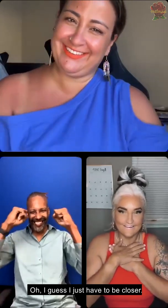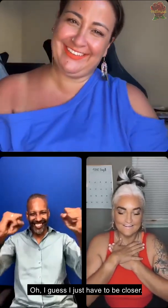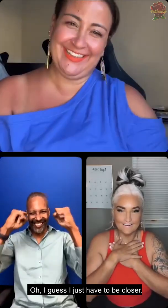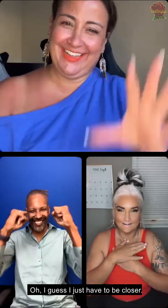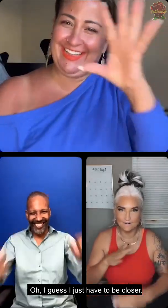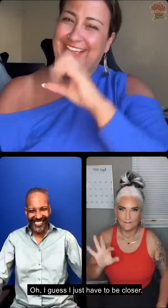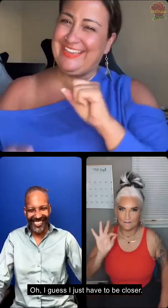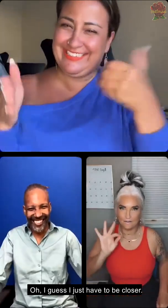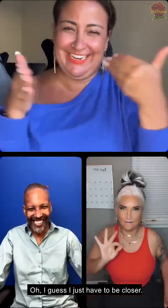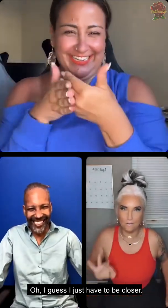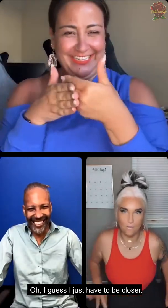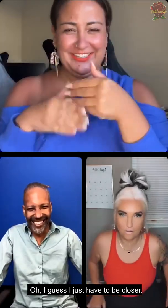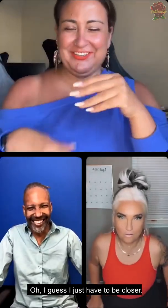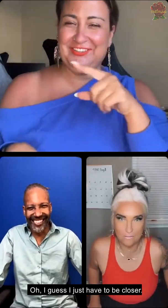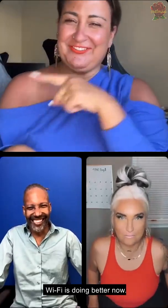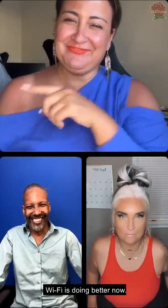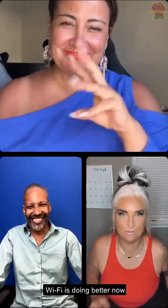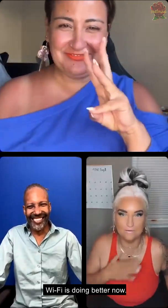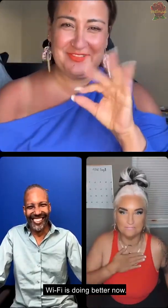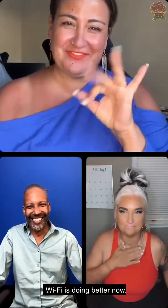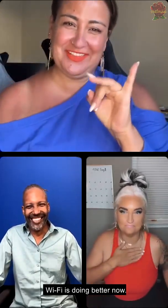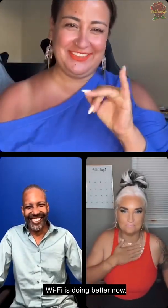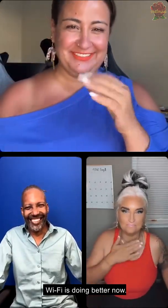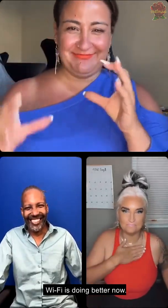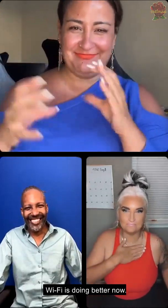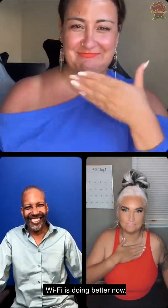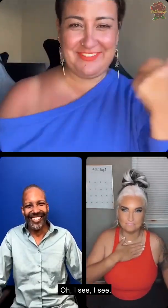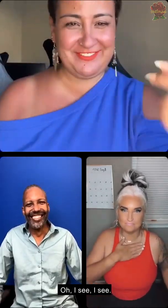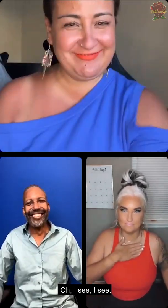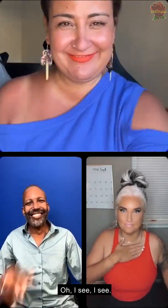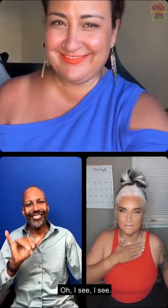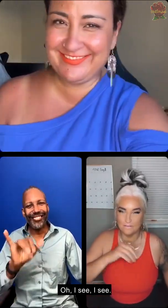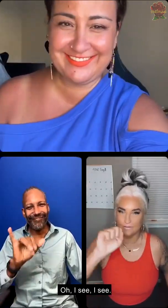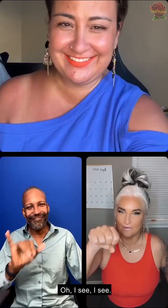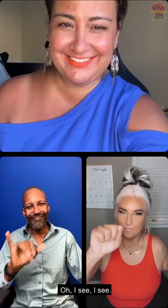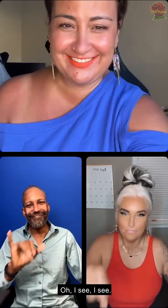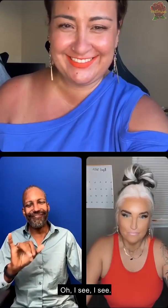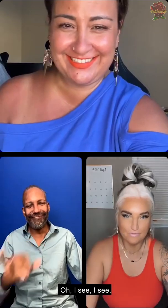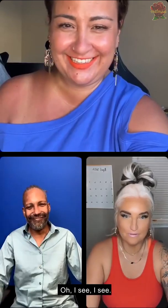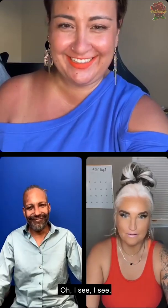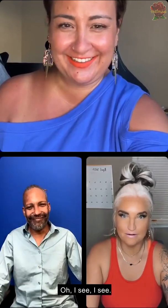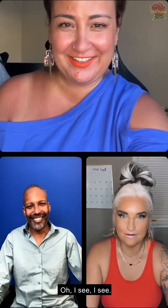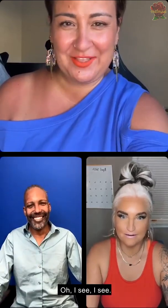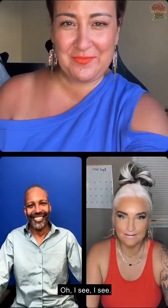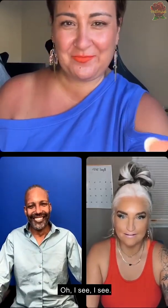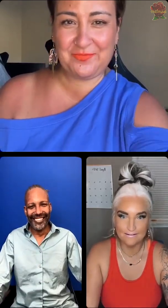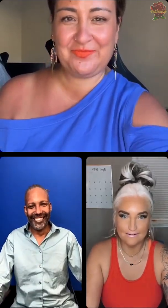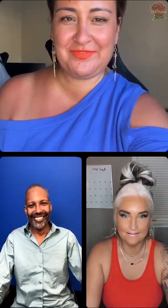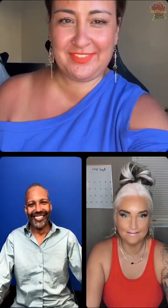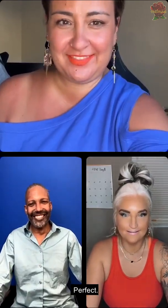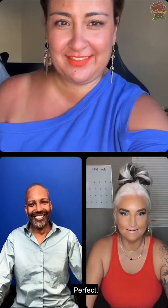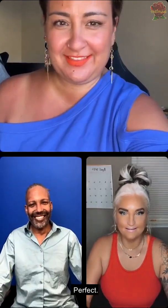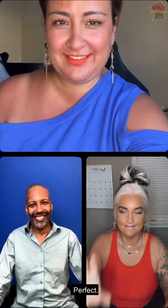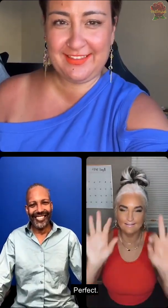yes. Ooh, I guess I just have to be closer to Wi-Fi. It's doing better now. Oh, I see. I see.